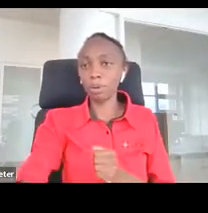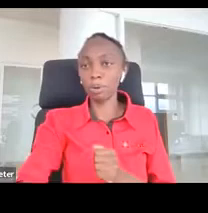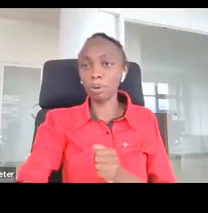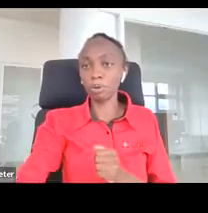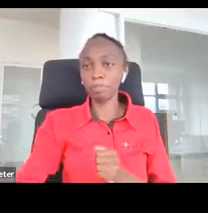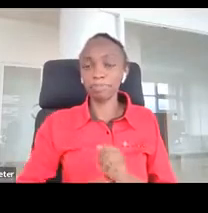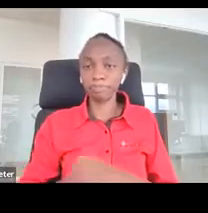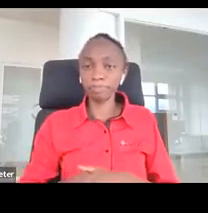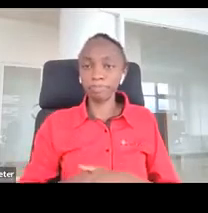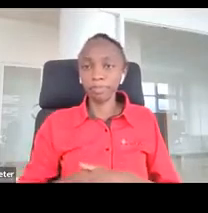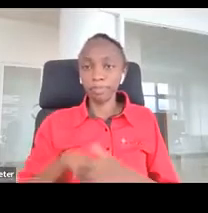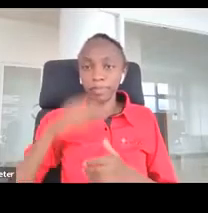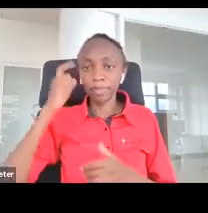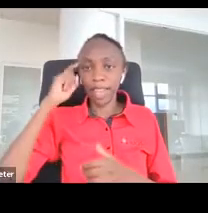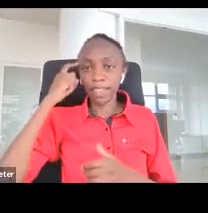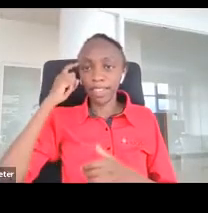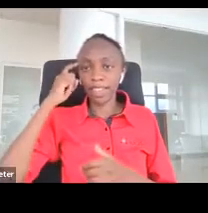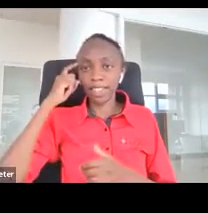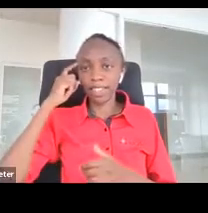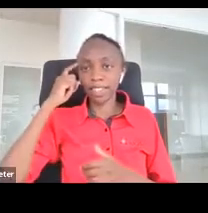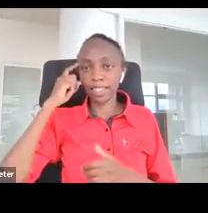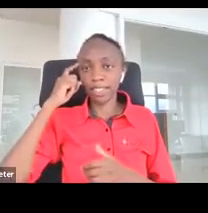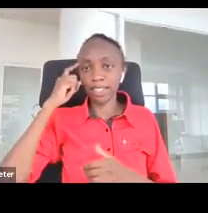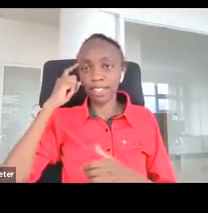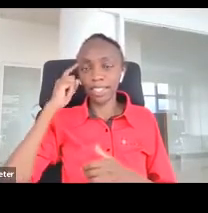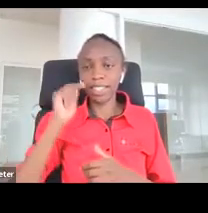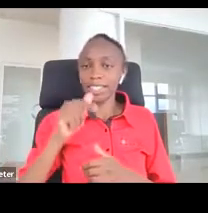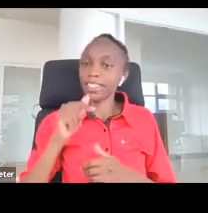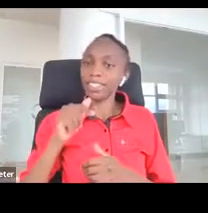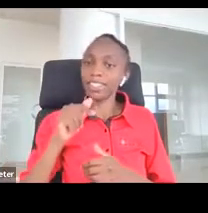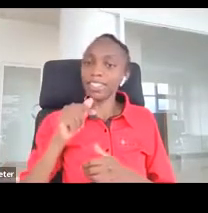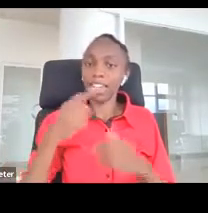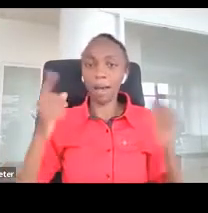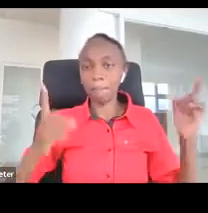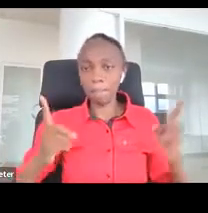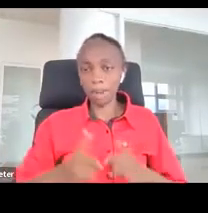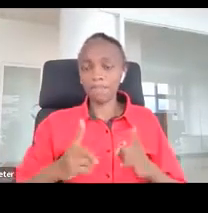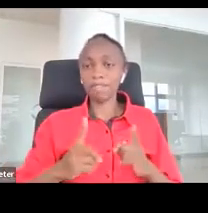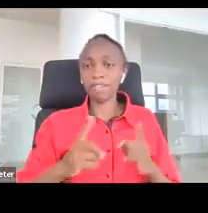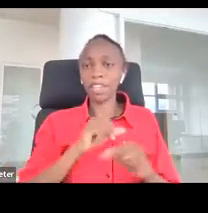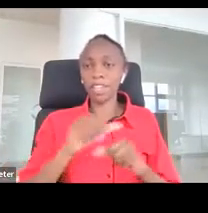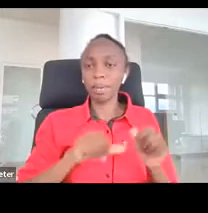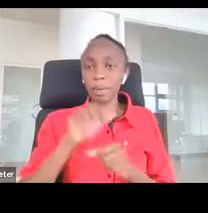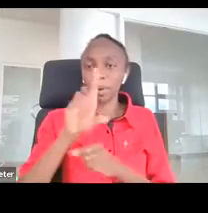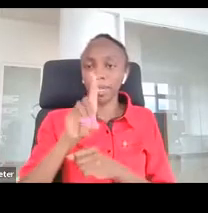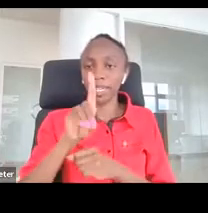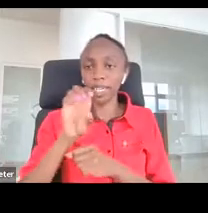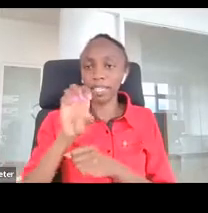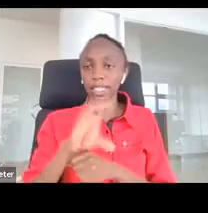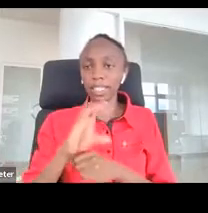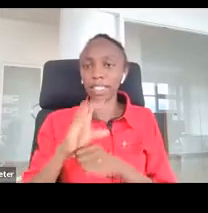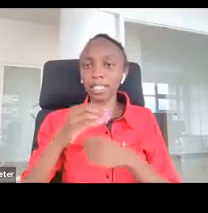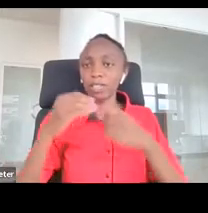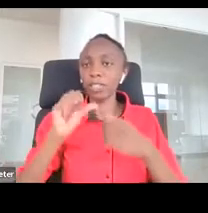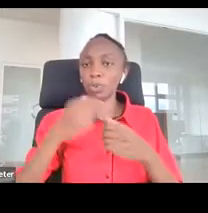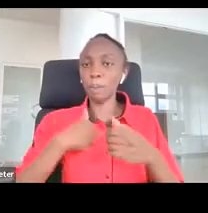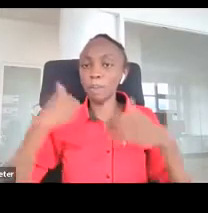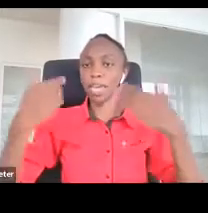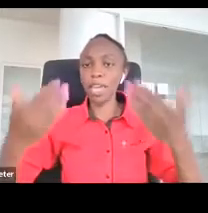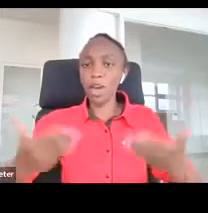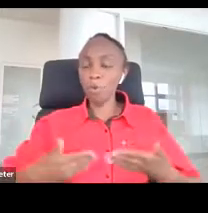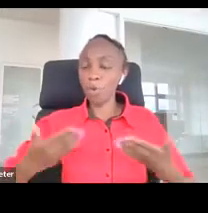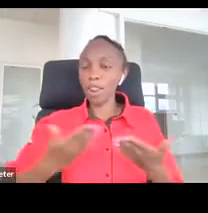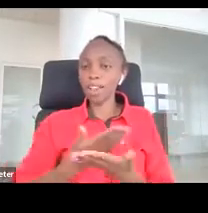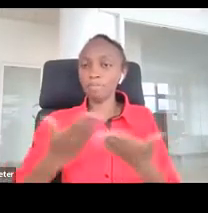is basically briefly what this is all about. And I am welcoming you to this